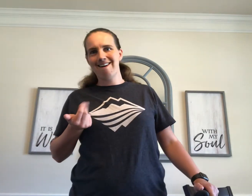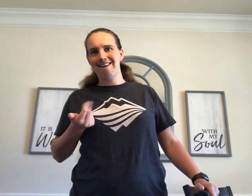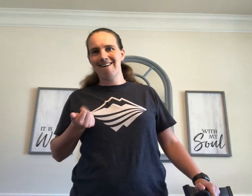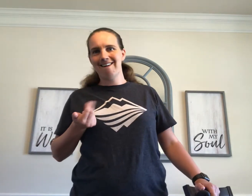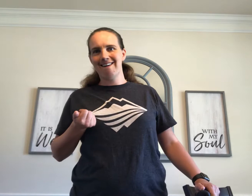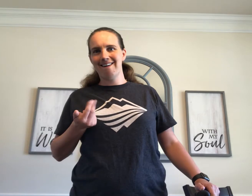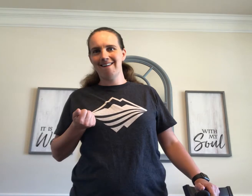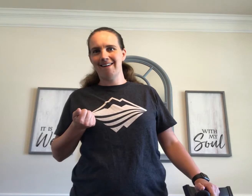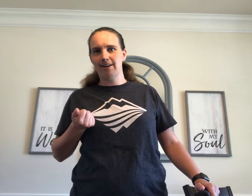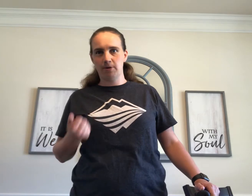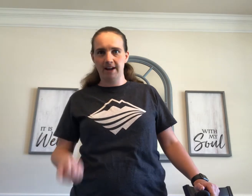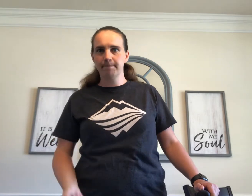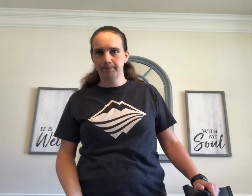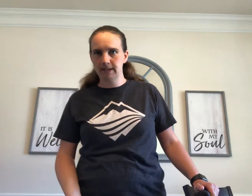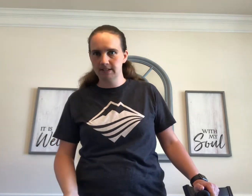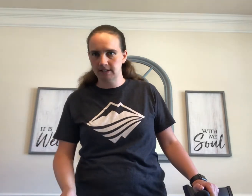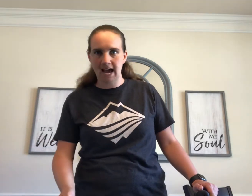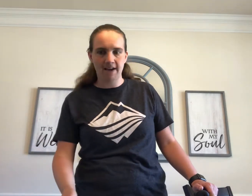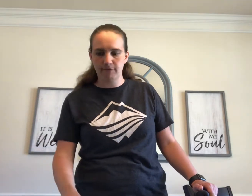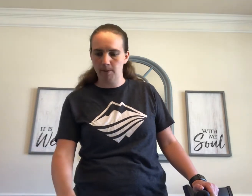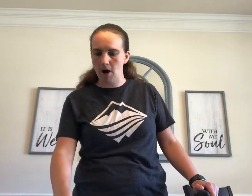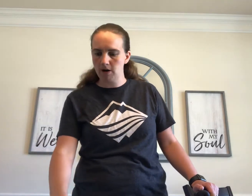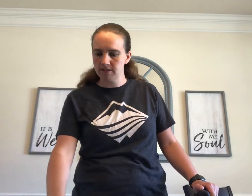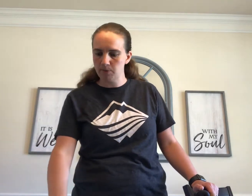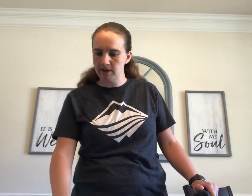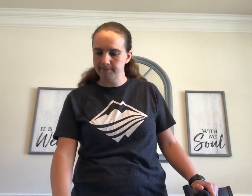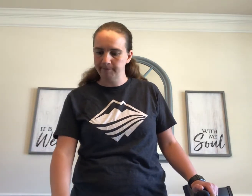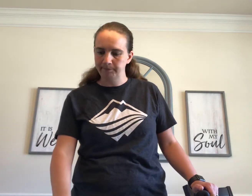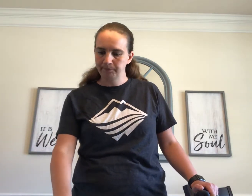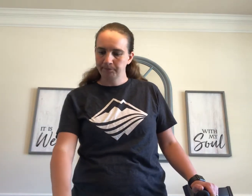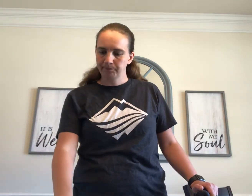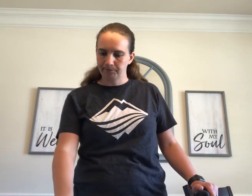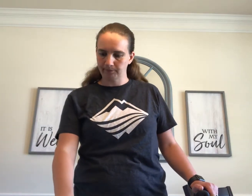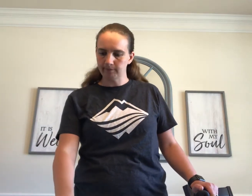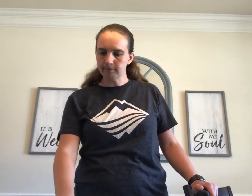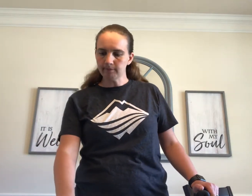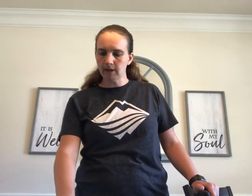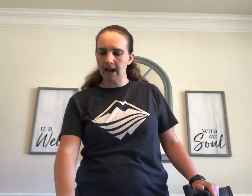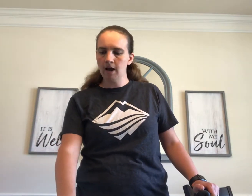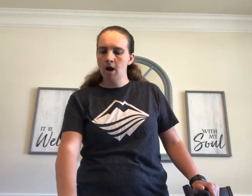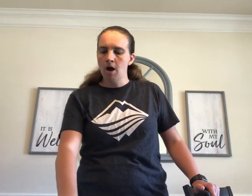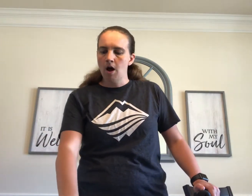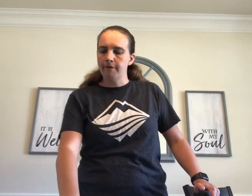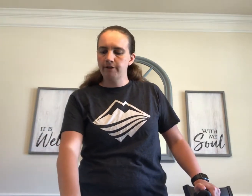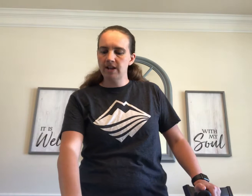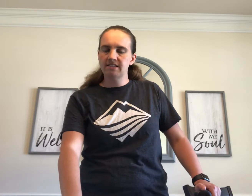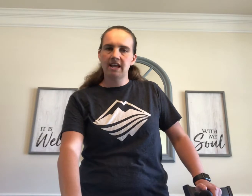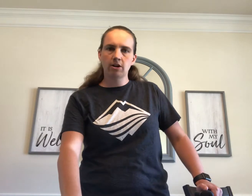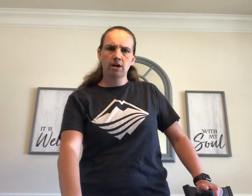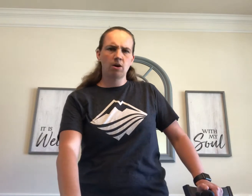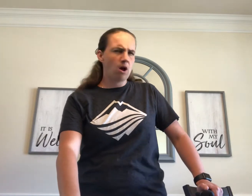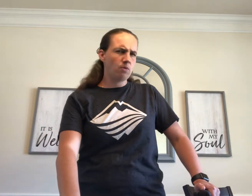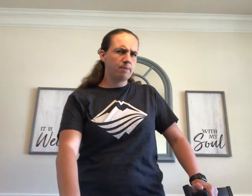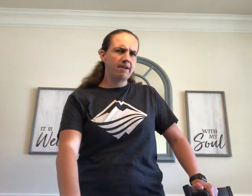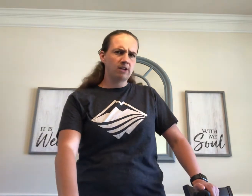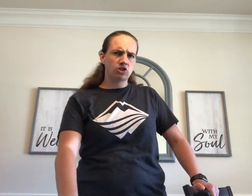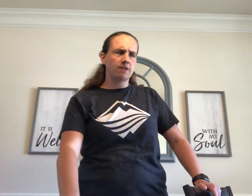ha, ha, ha, okay? That's to laugh or mock someone, okay? A few days later, we may have touched on